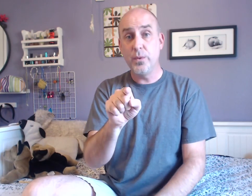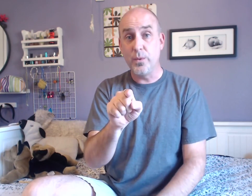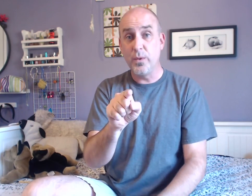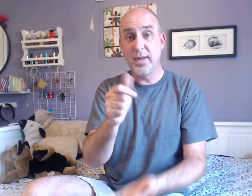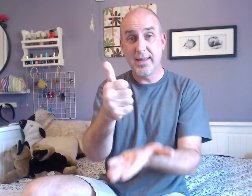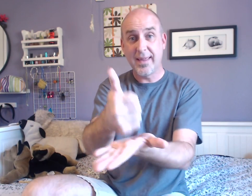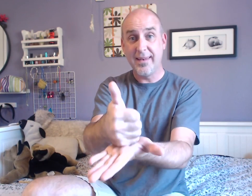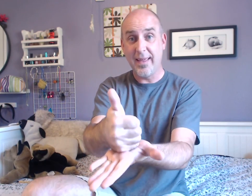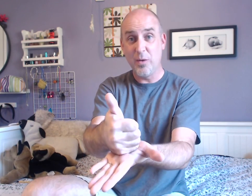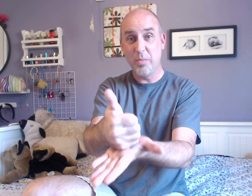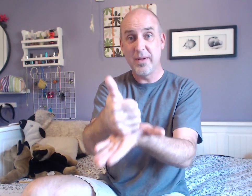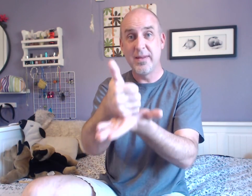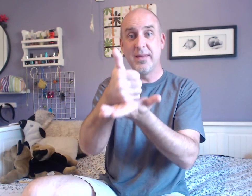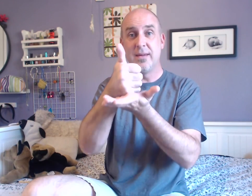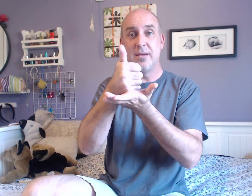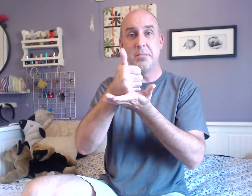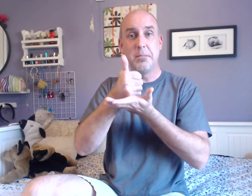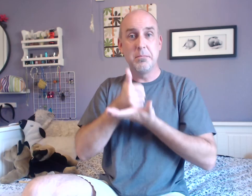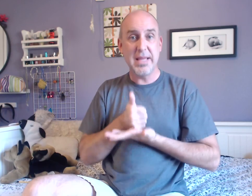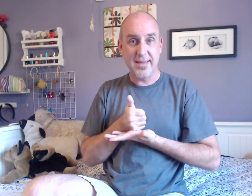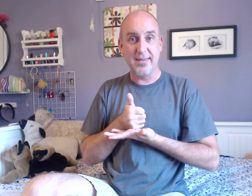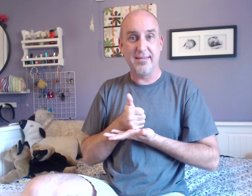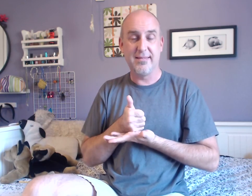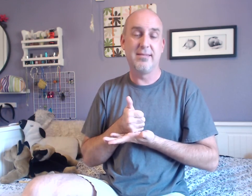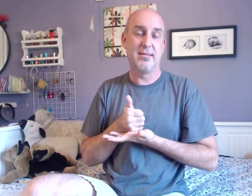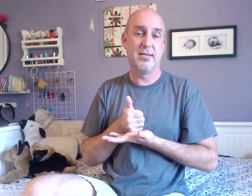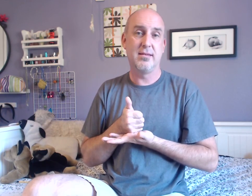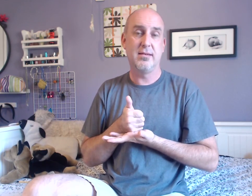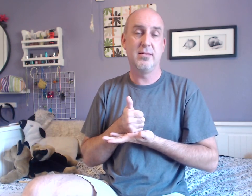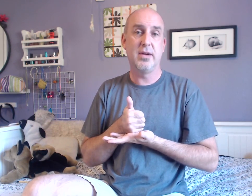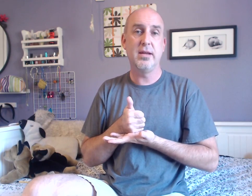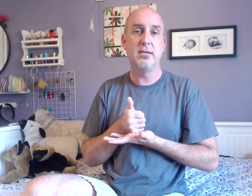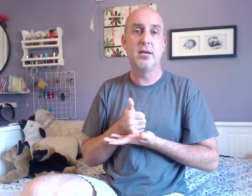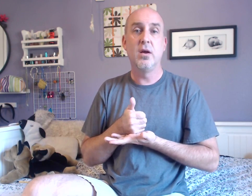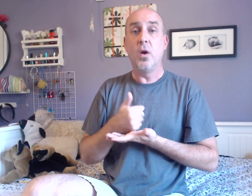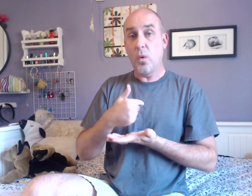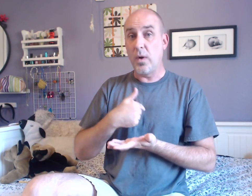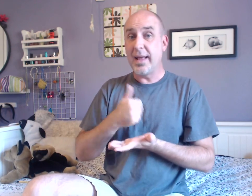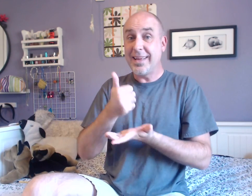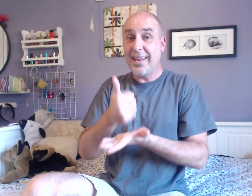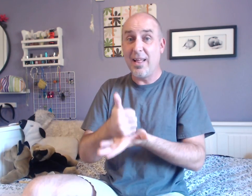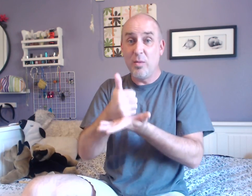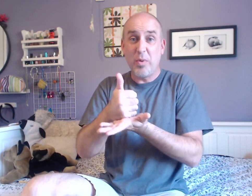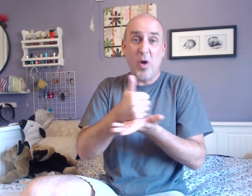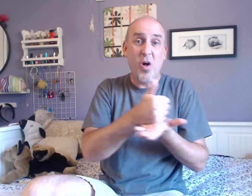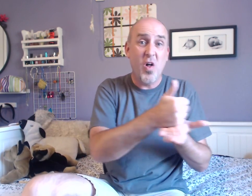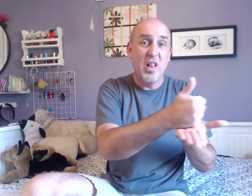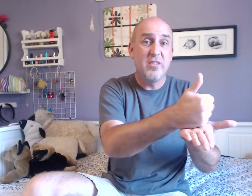you can help me. All right? Or I can help all of